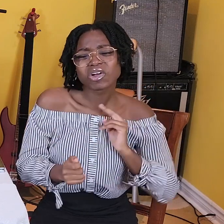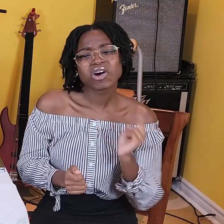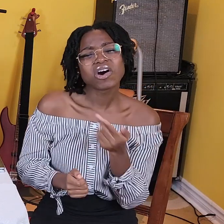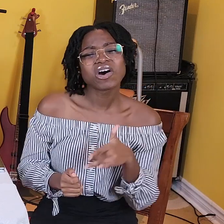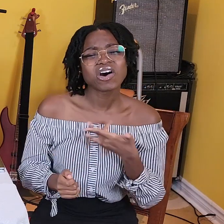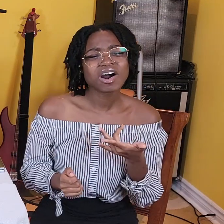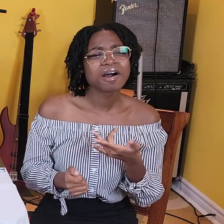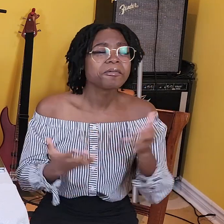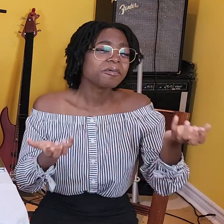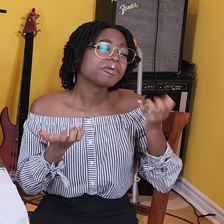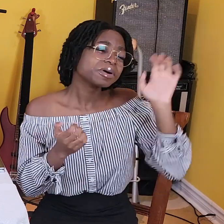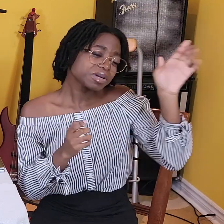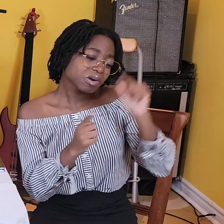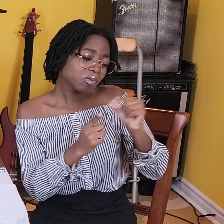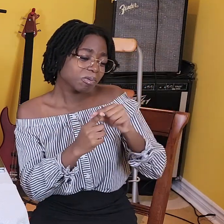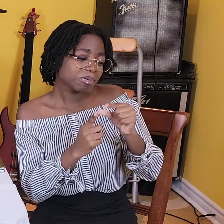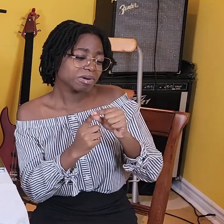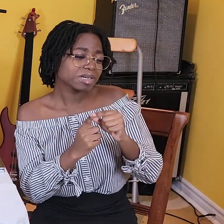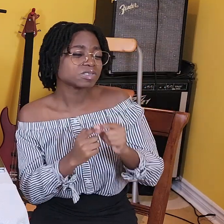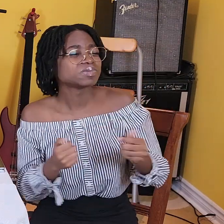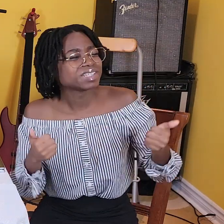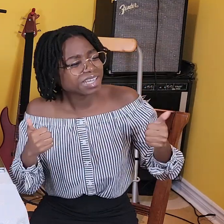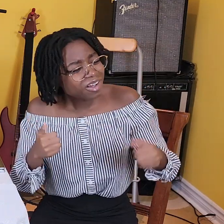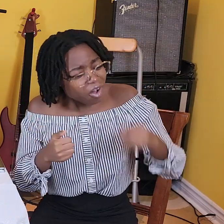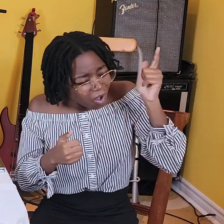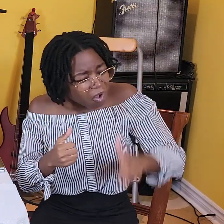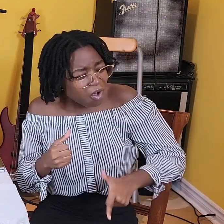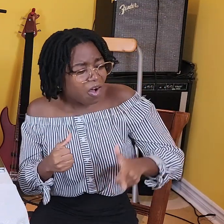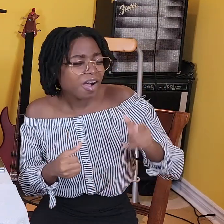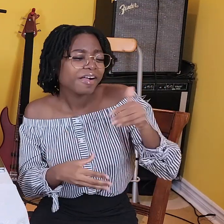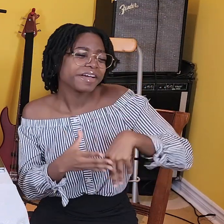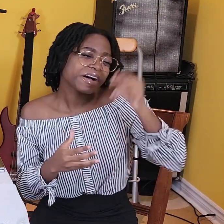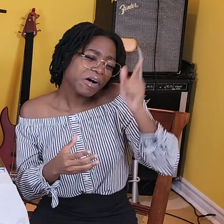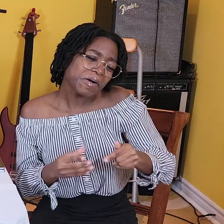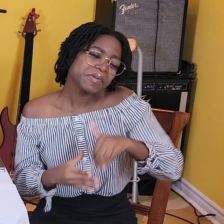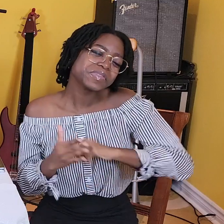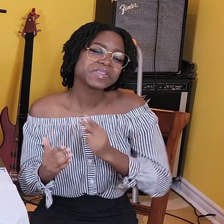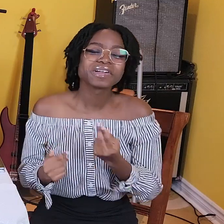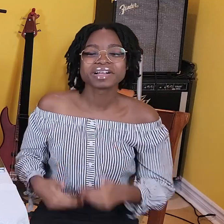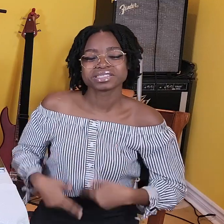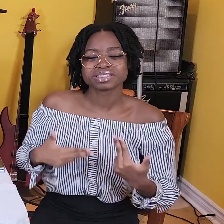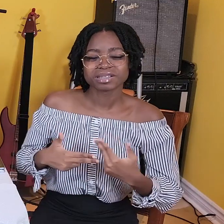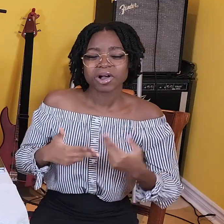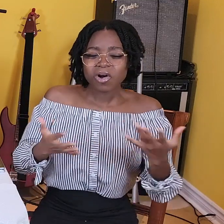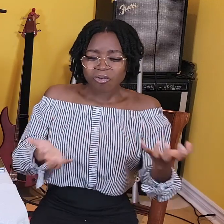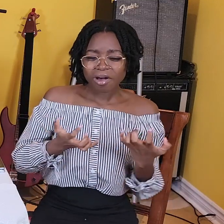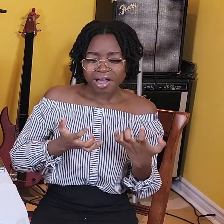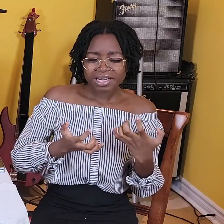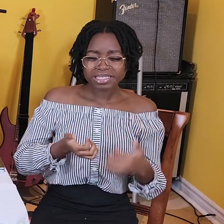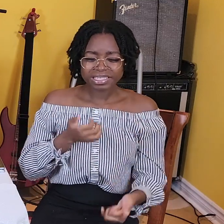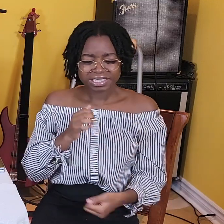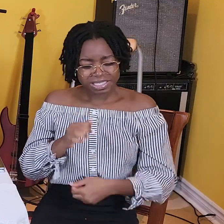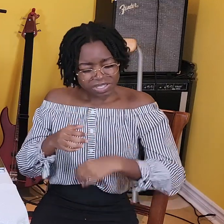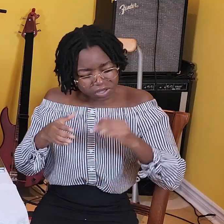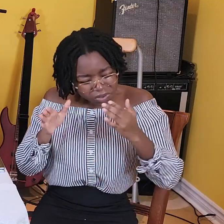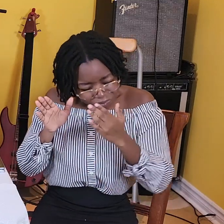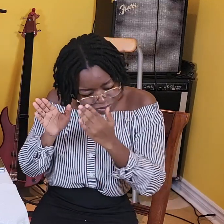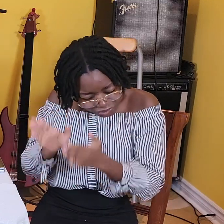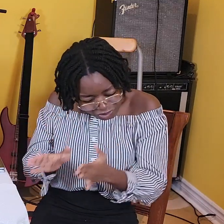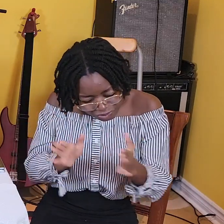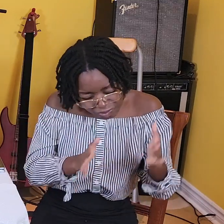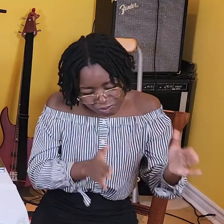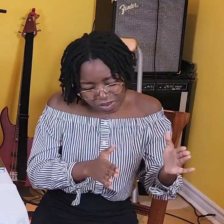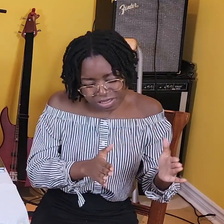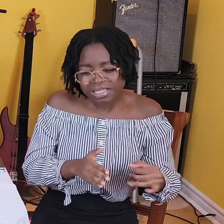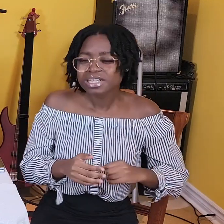be, mighty God, the all in our lives so that it will dictate our steps, the step that we take, the move that we make, your word